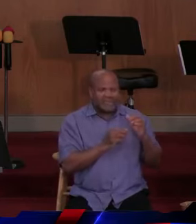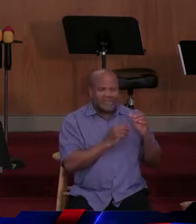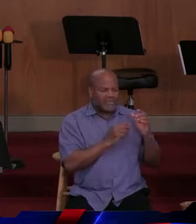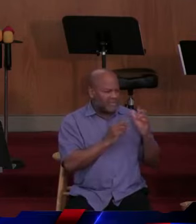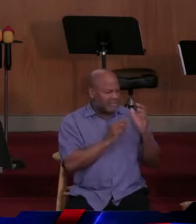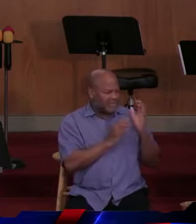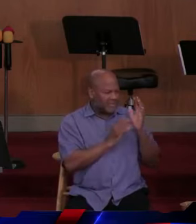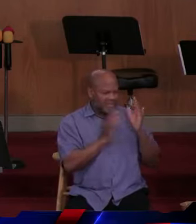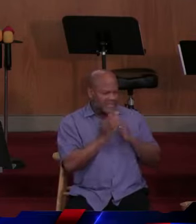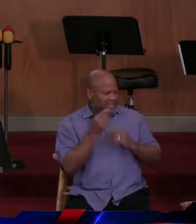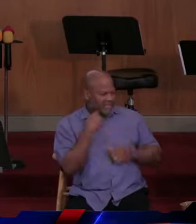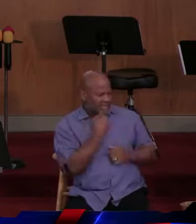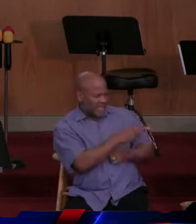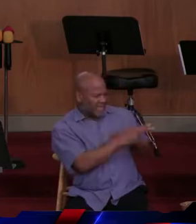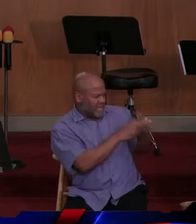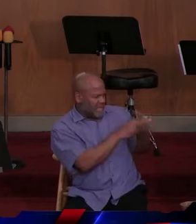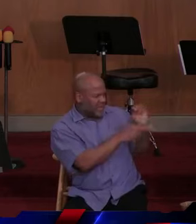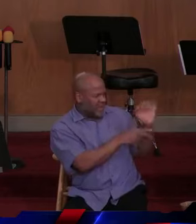And she